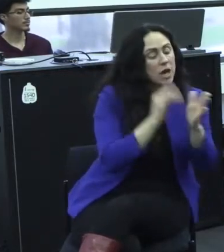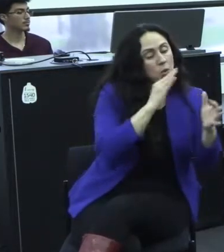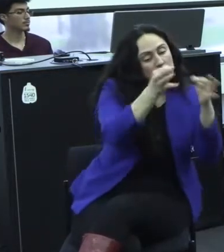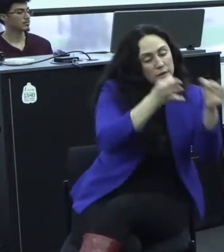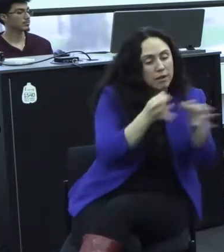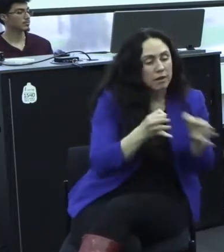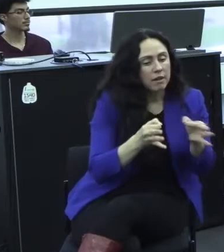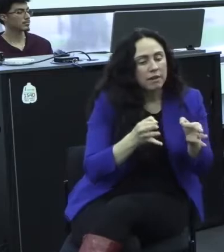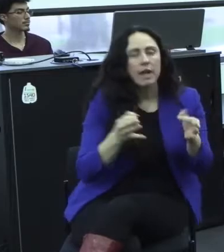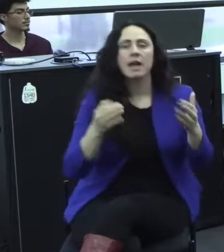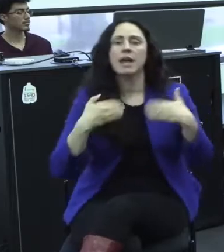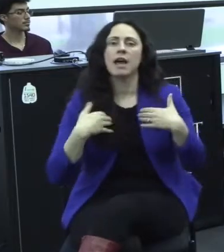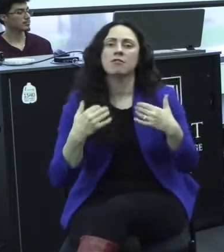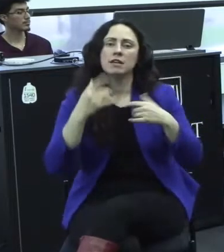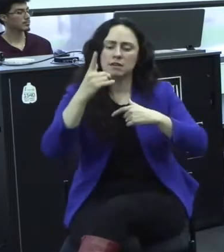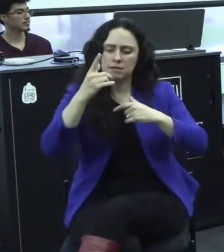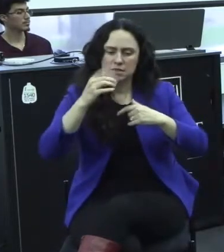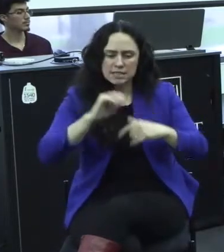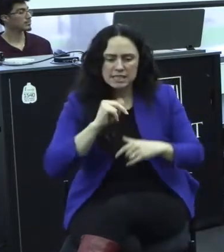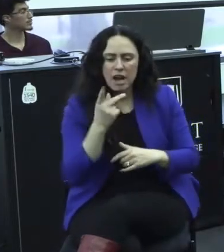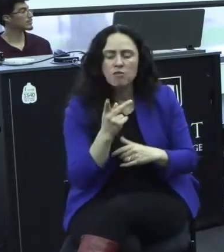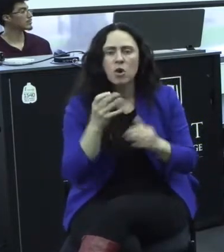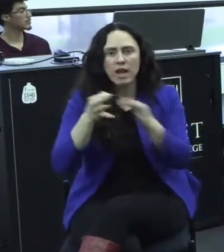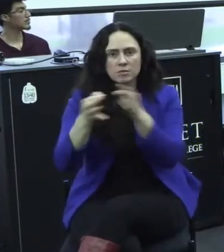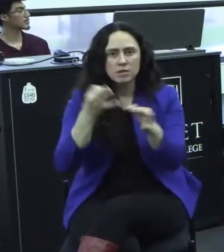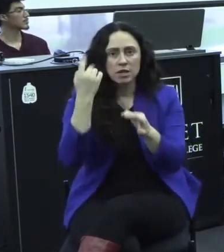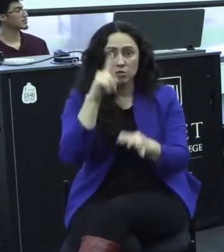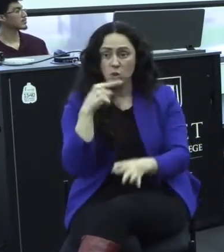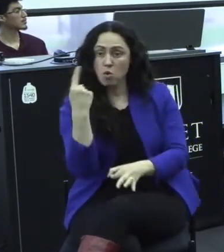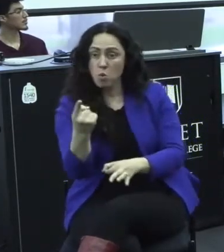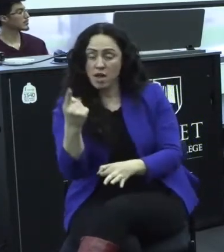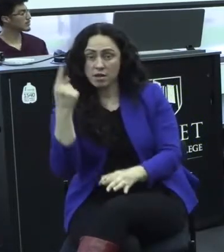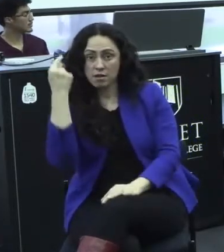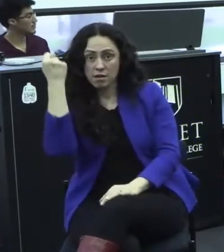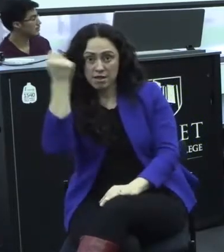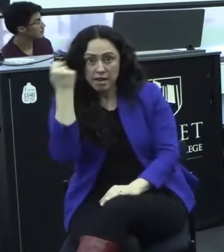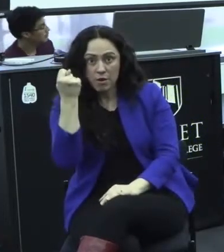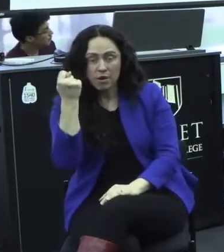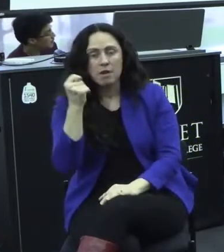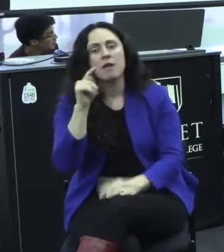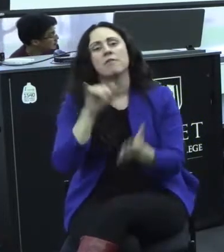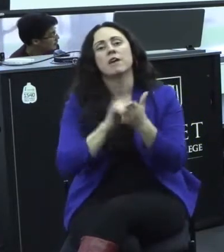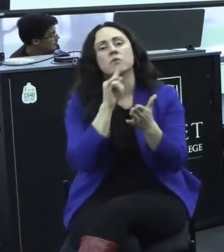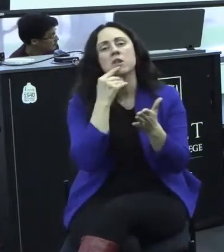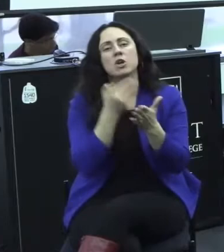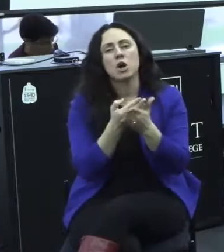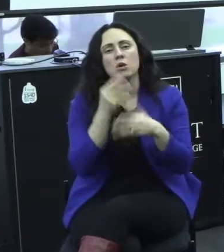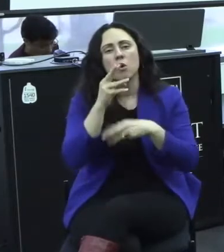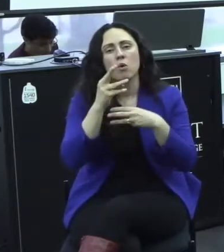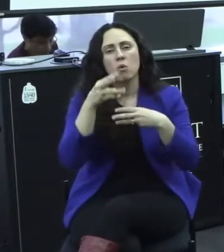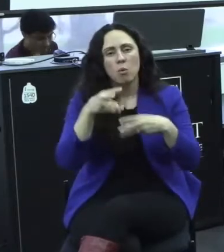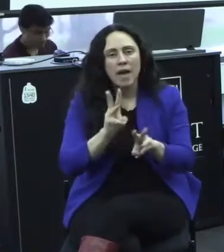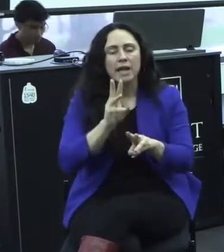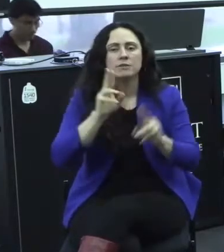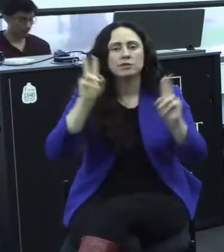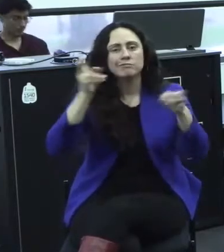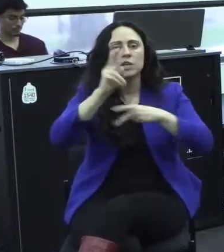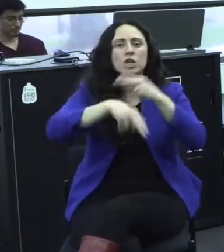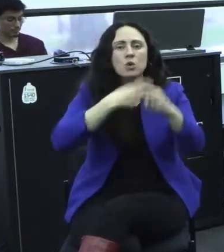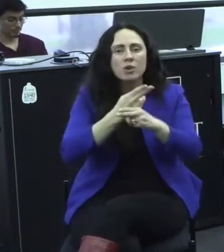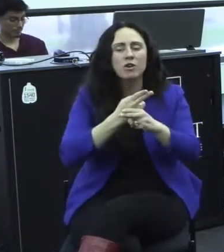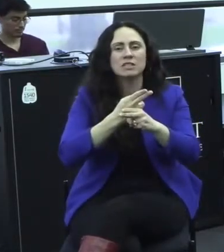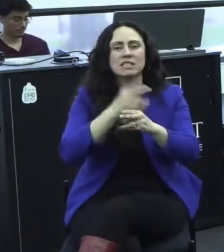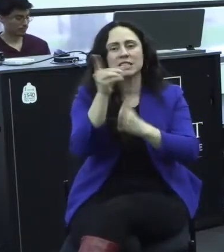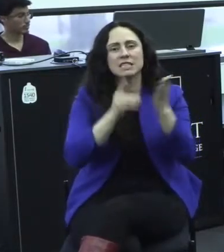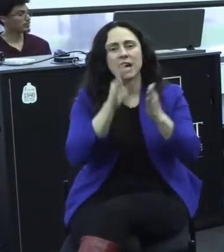it. Having multiple explanations of a single piece of content is a really great way to universally design your course to meet